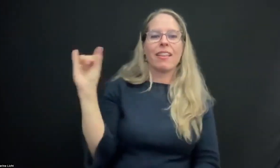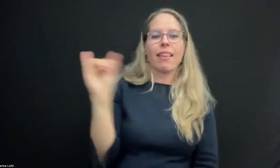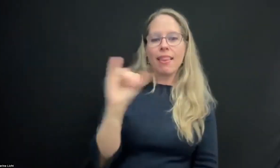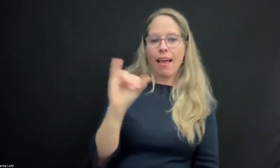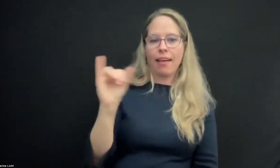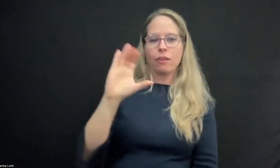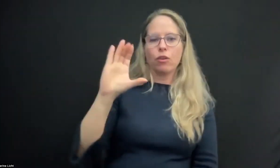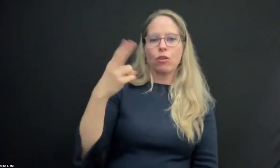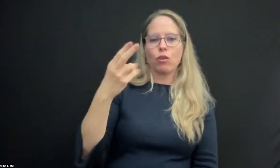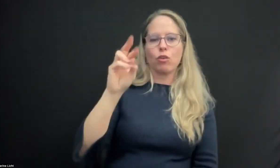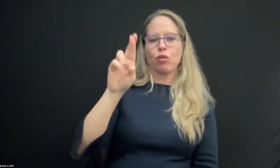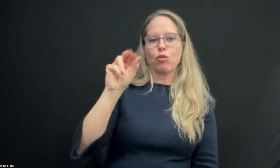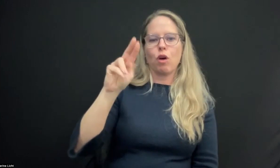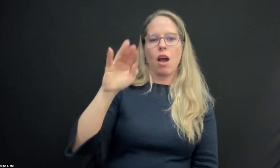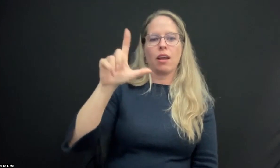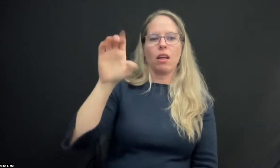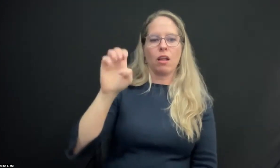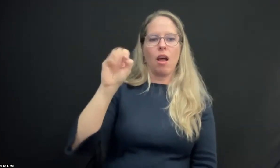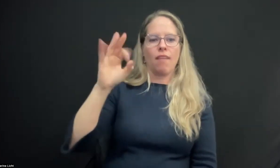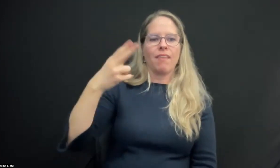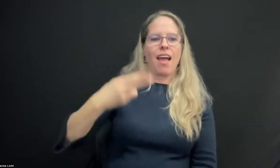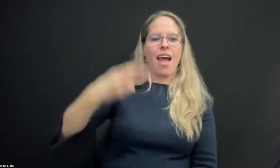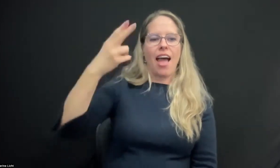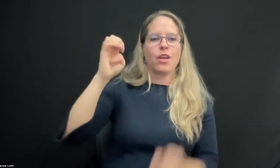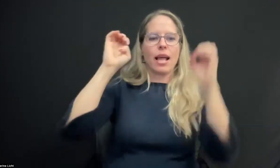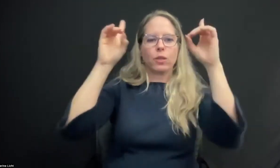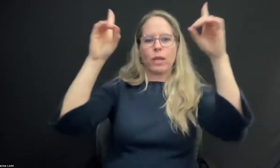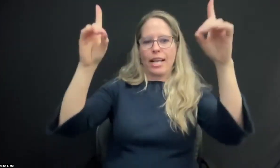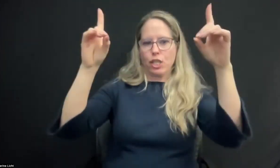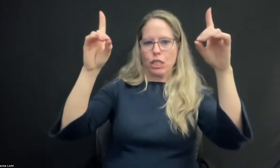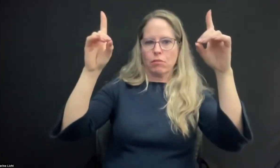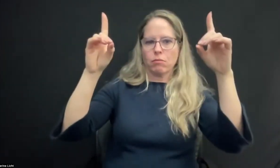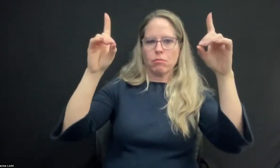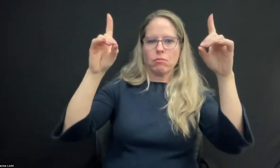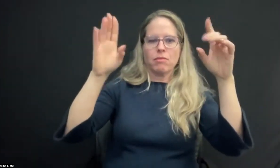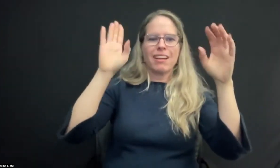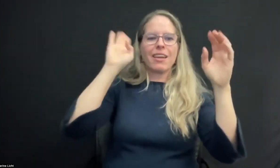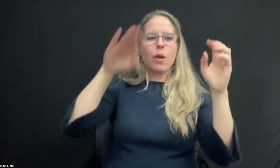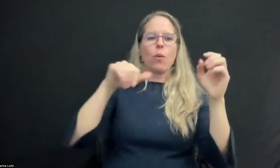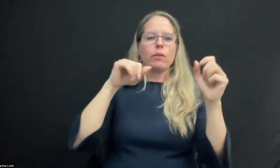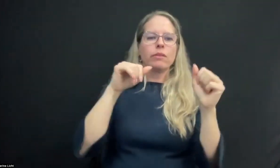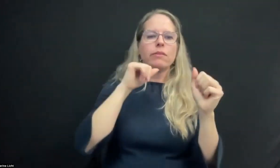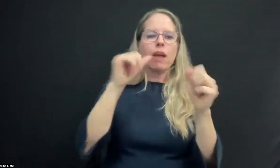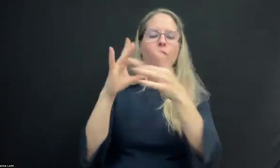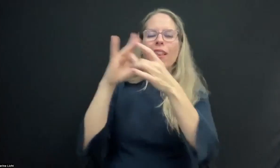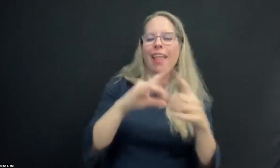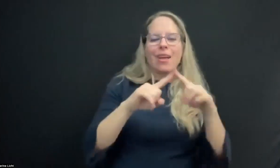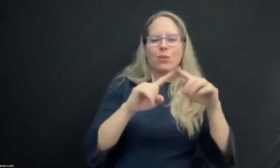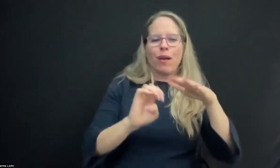to organizations like the Chronicle of Higher Education. I know it's not related